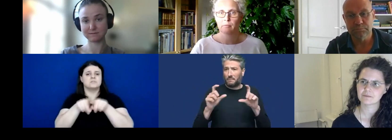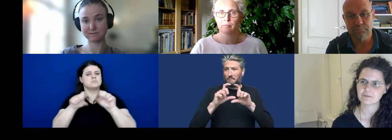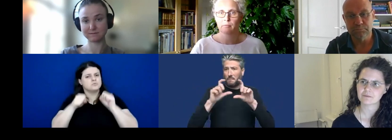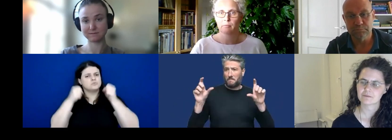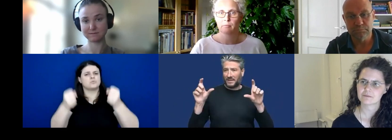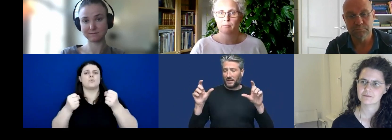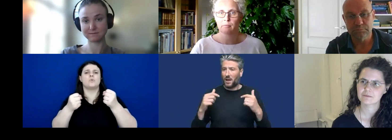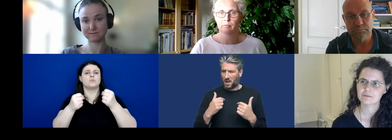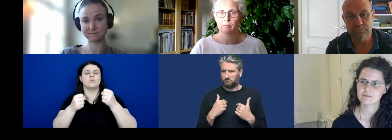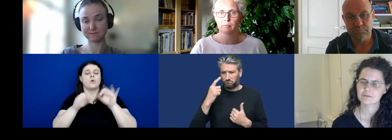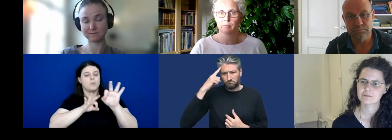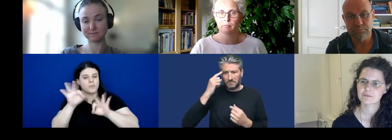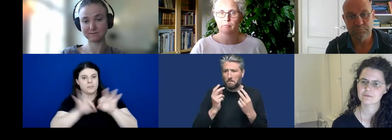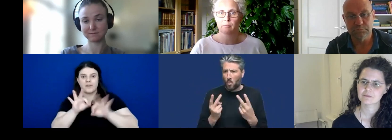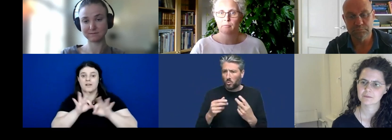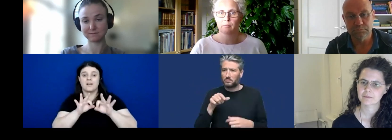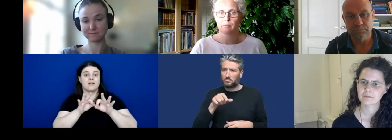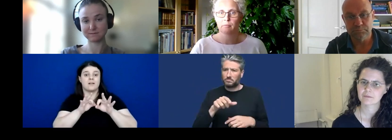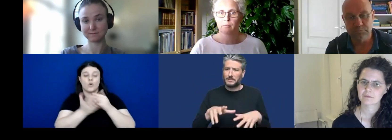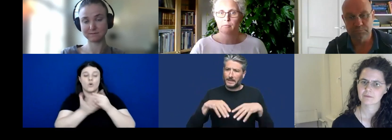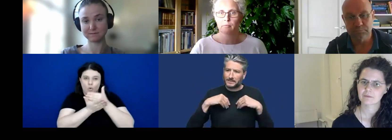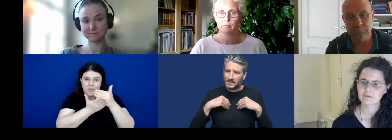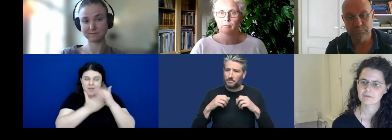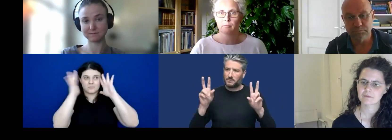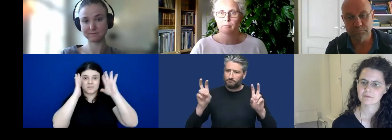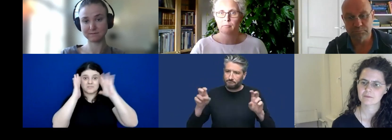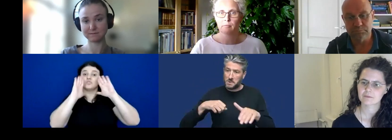accessible software and devices. But the reality is